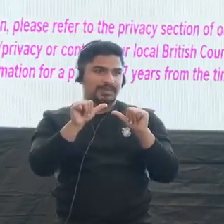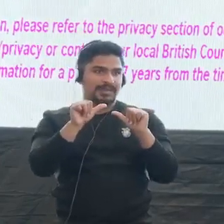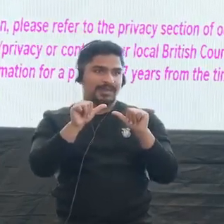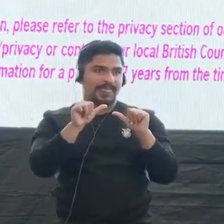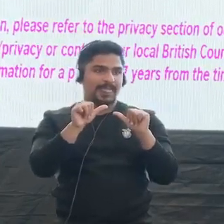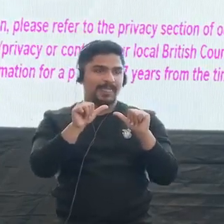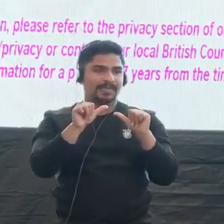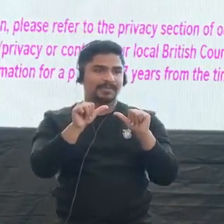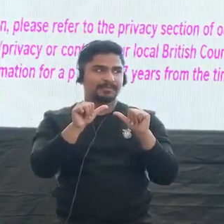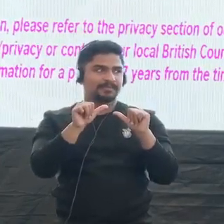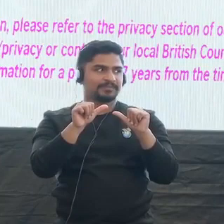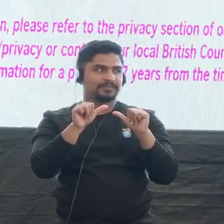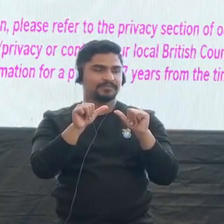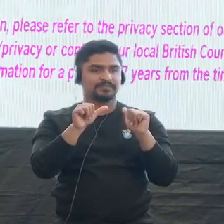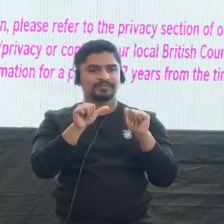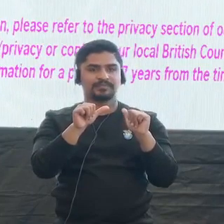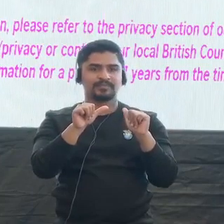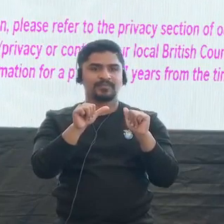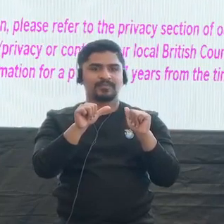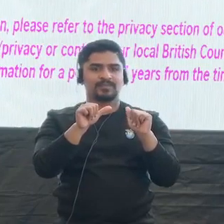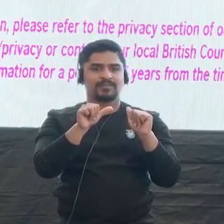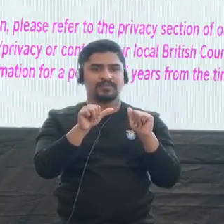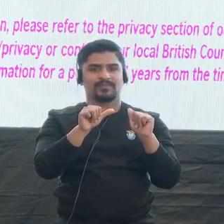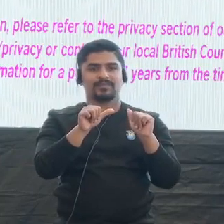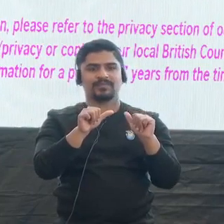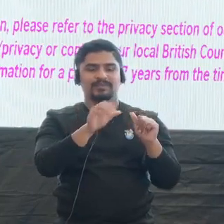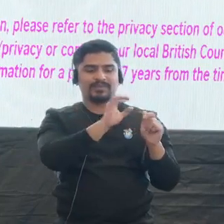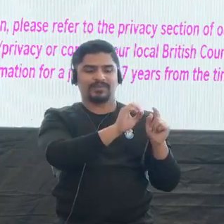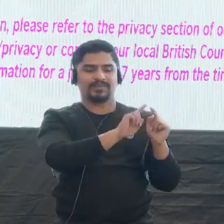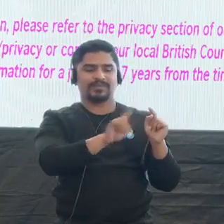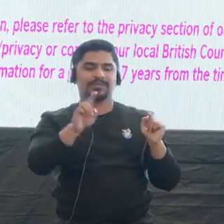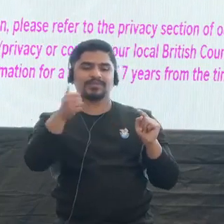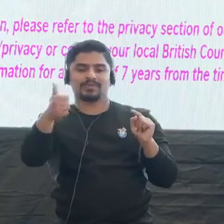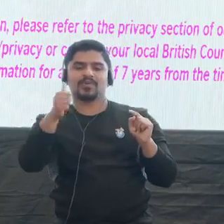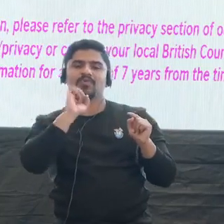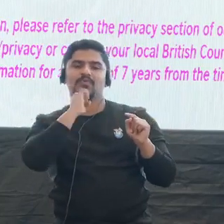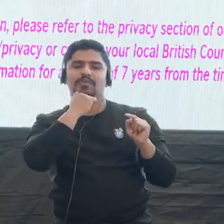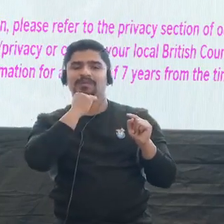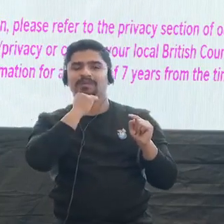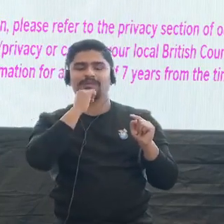from 0 to 6 years of age.